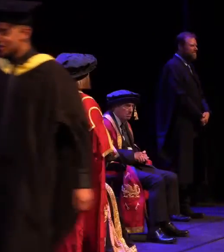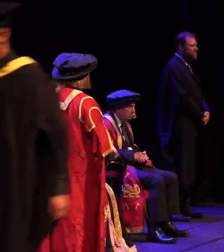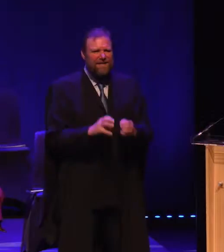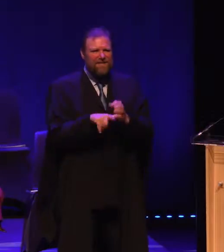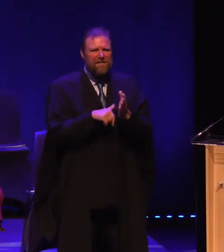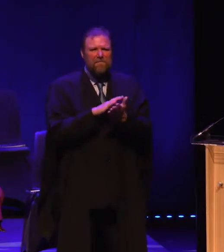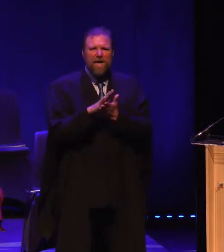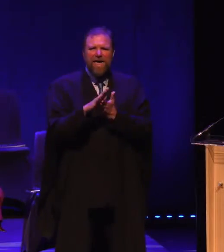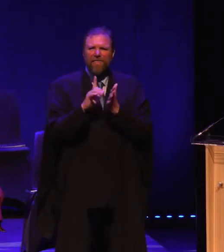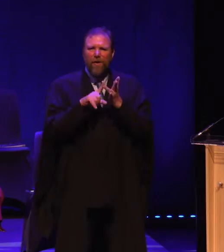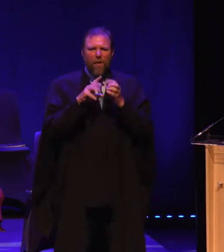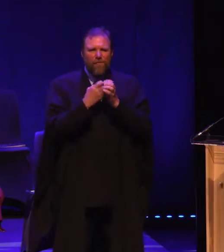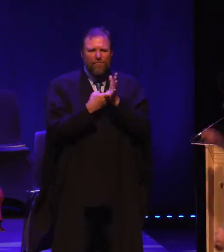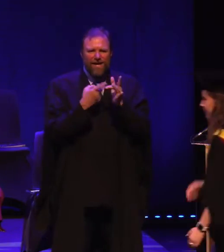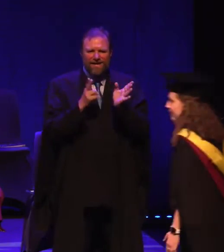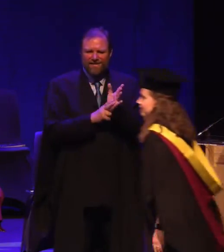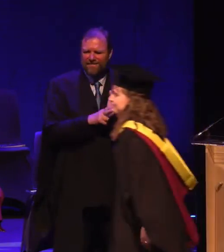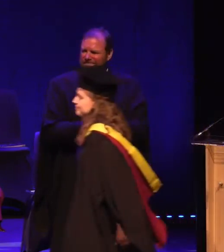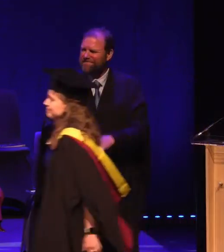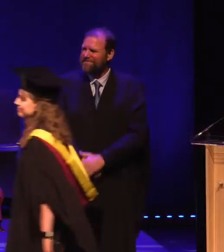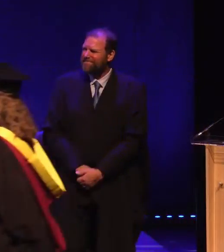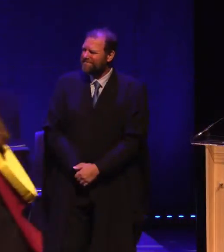Beth O'Brien.